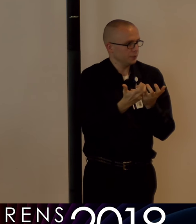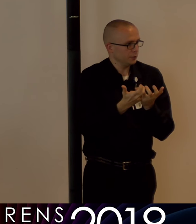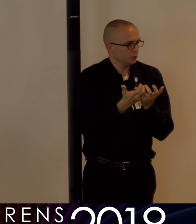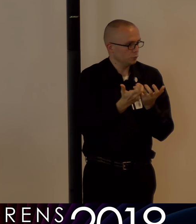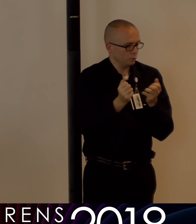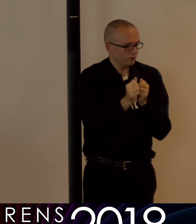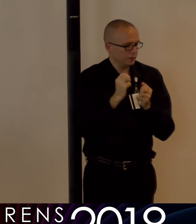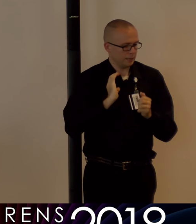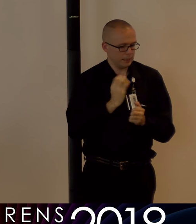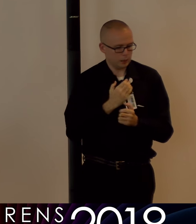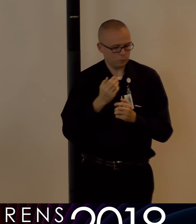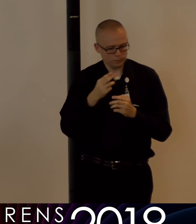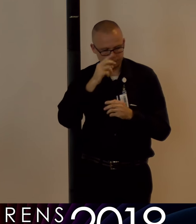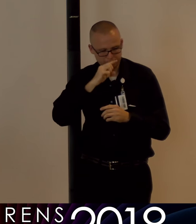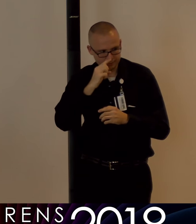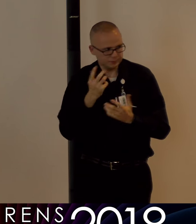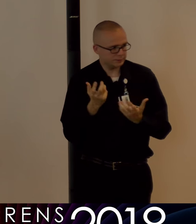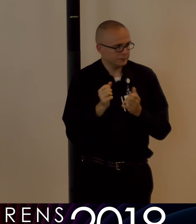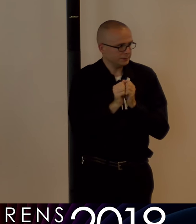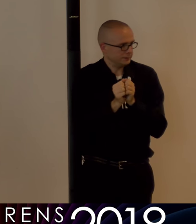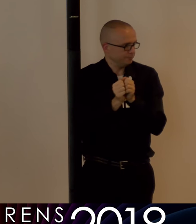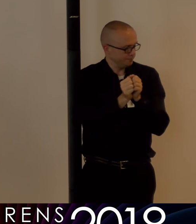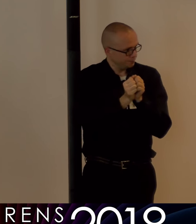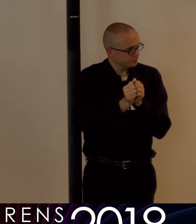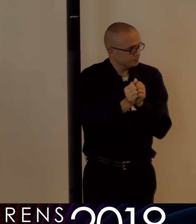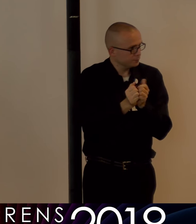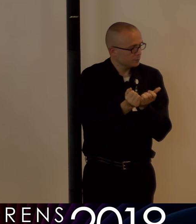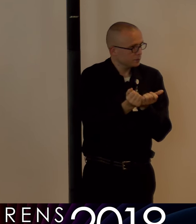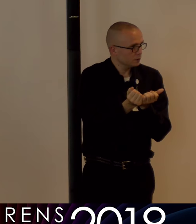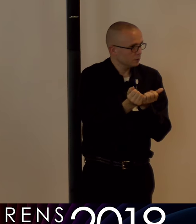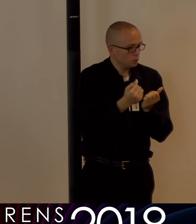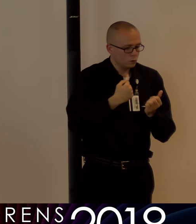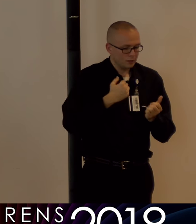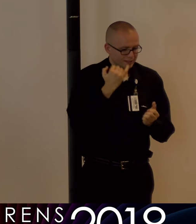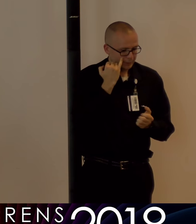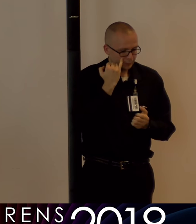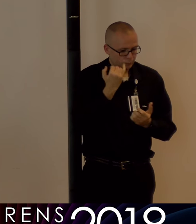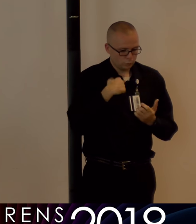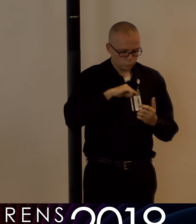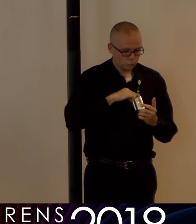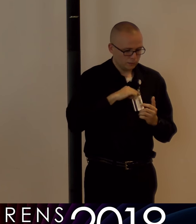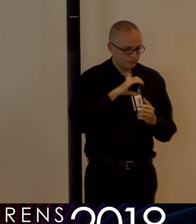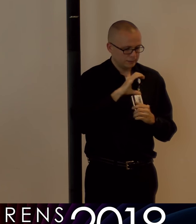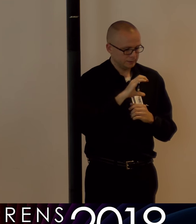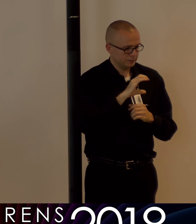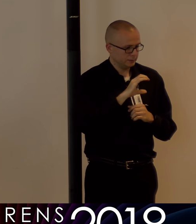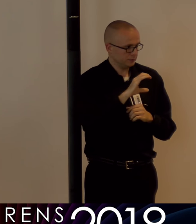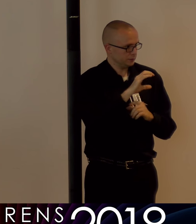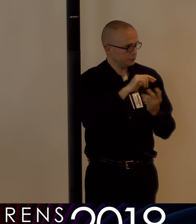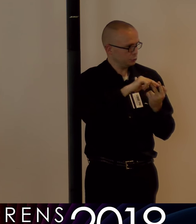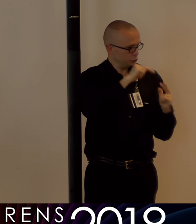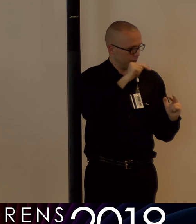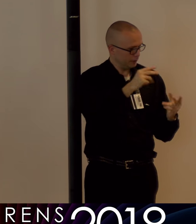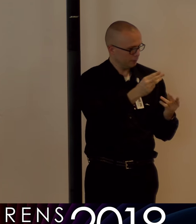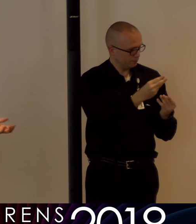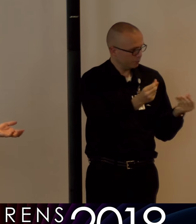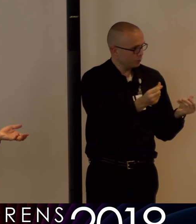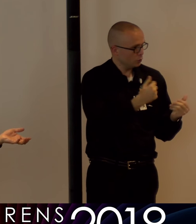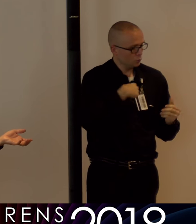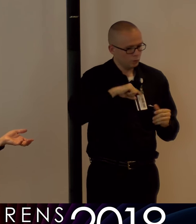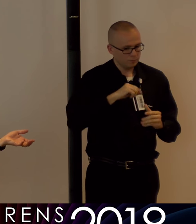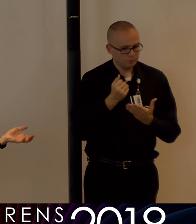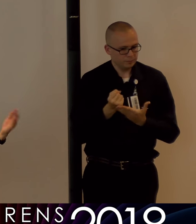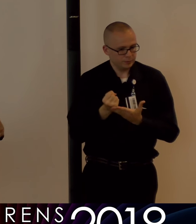our mice. The prediction being that if we knock out or we get rid of that gene, we might also be able